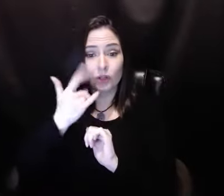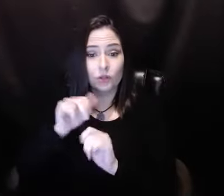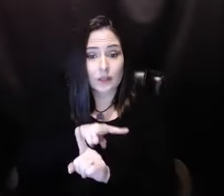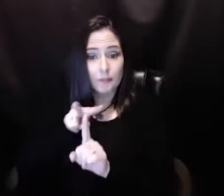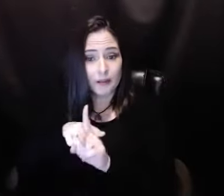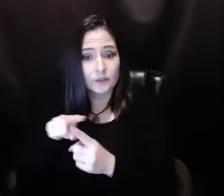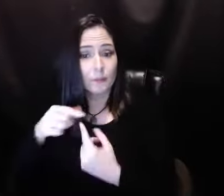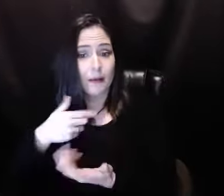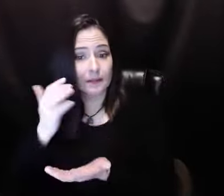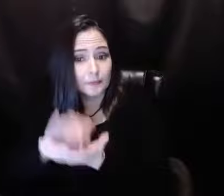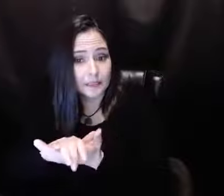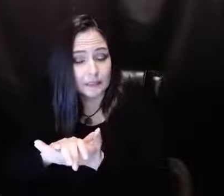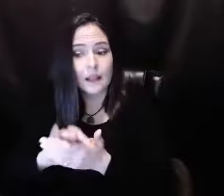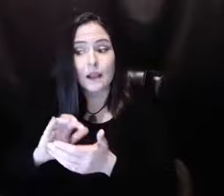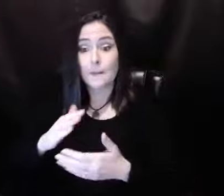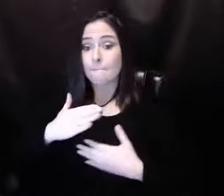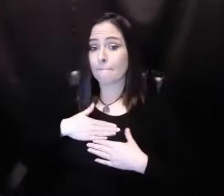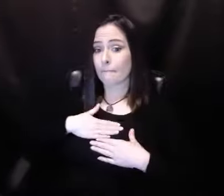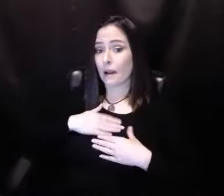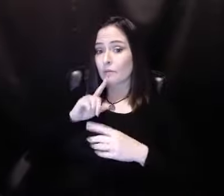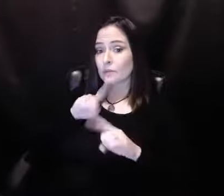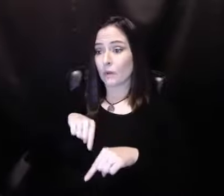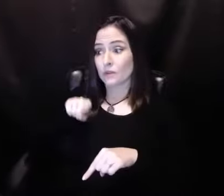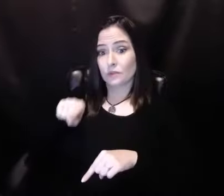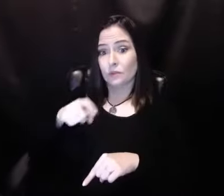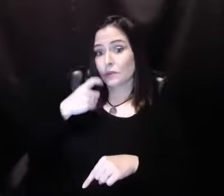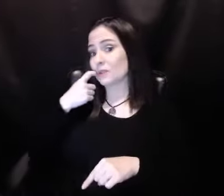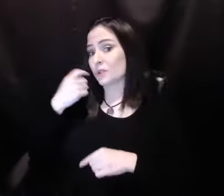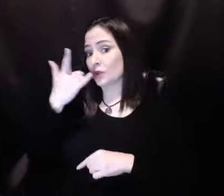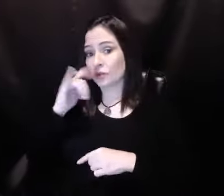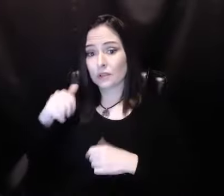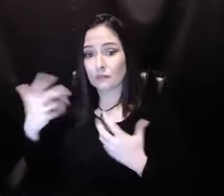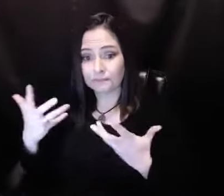it works for my husband, and how I respond to it.